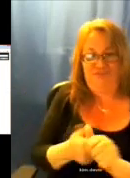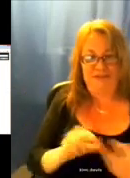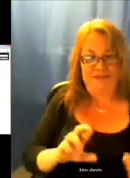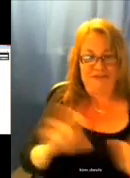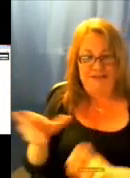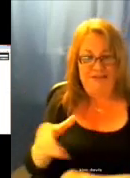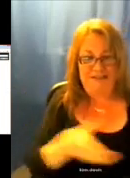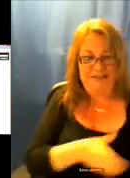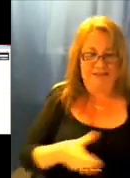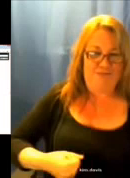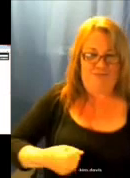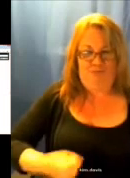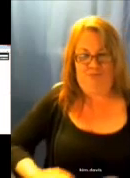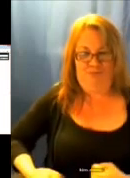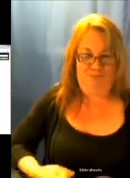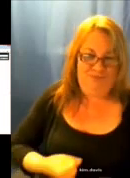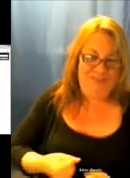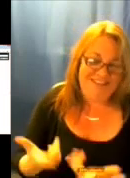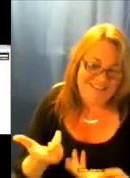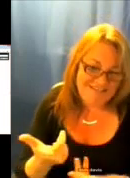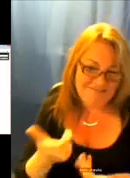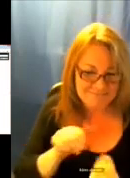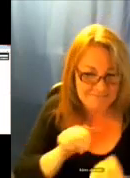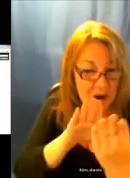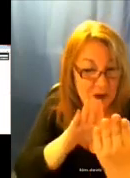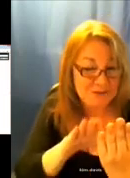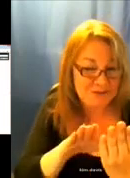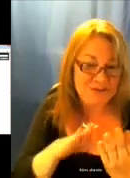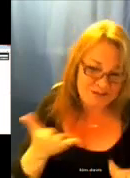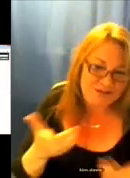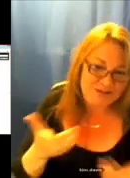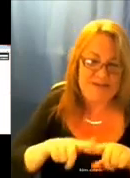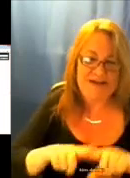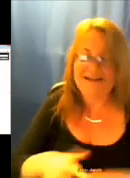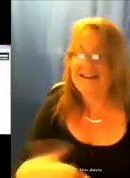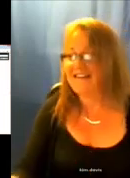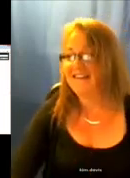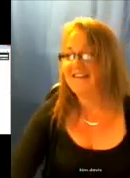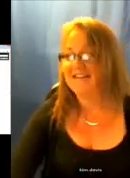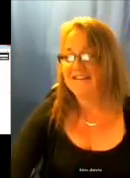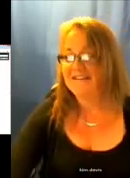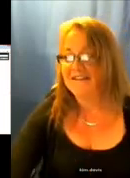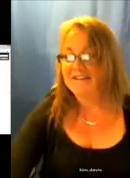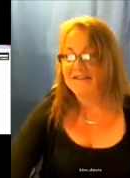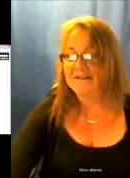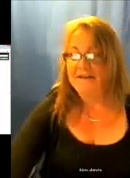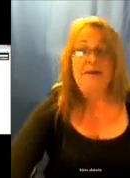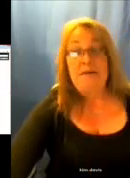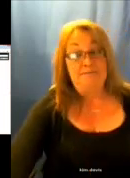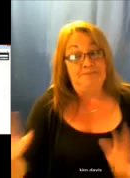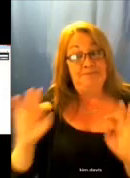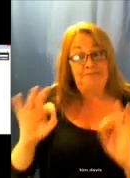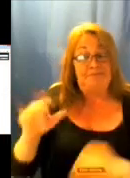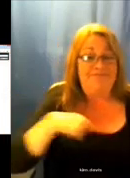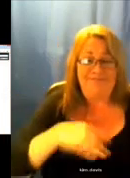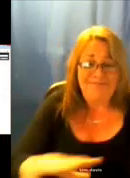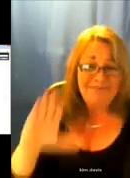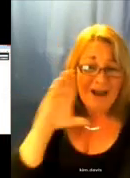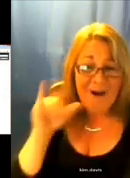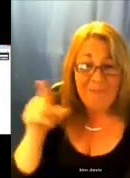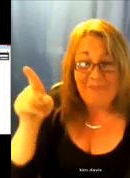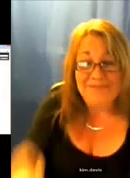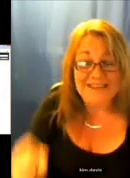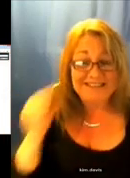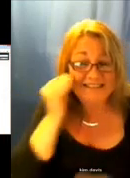true self-advocacy is, having that resource and information ready to back you up to approach any situation.